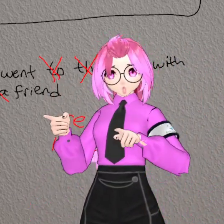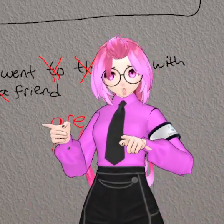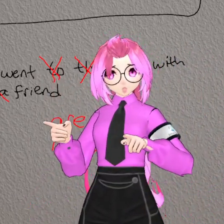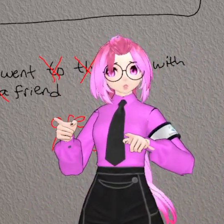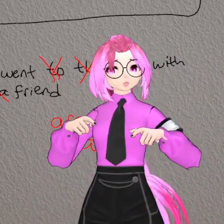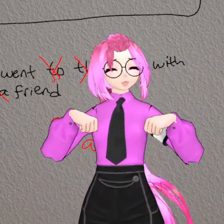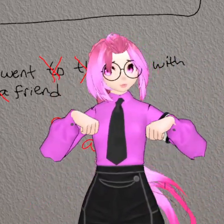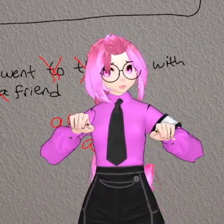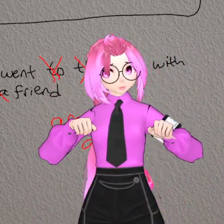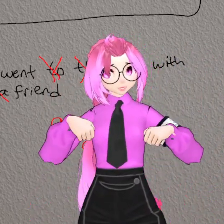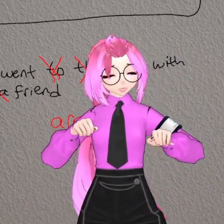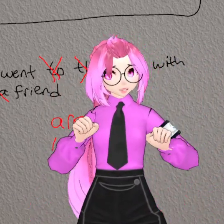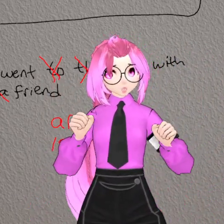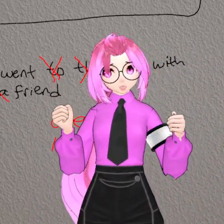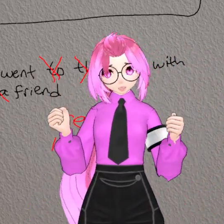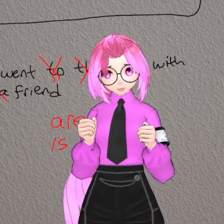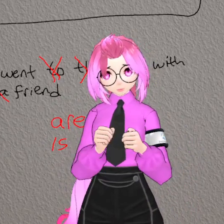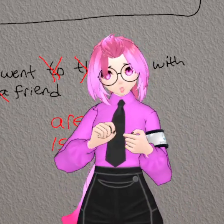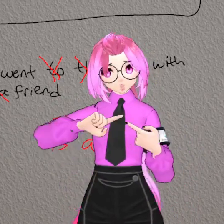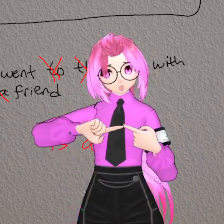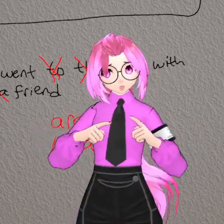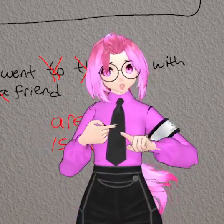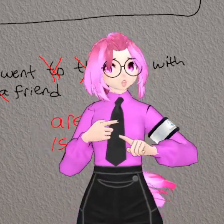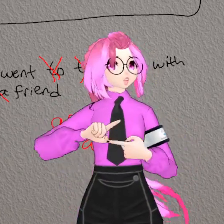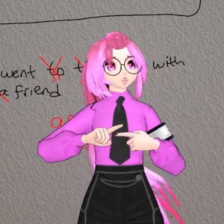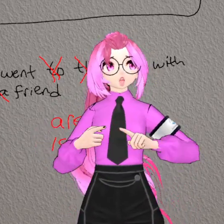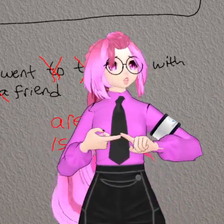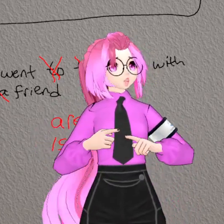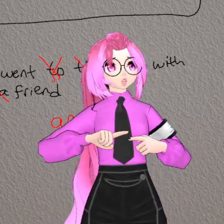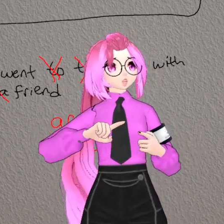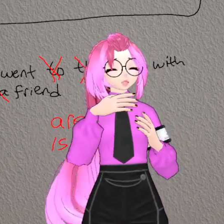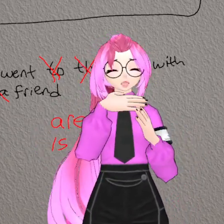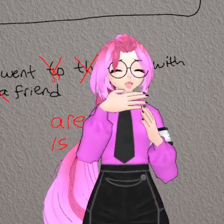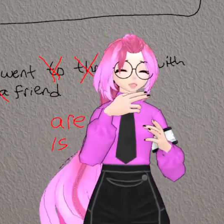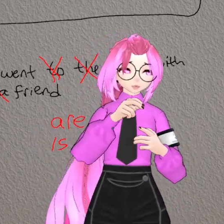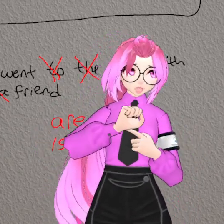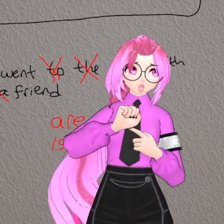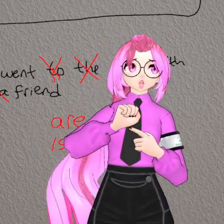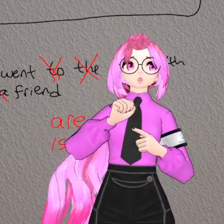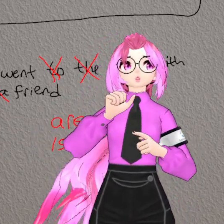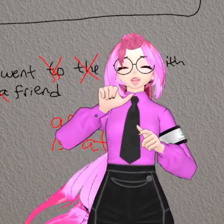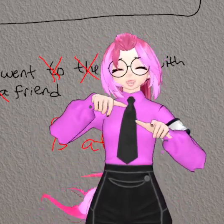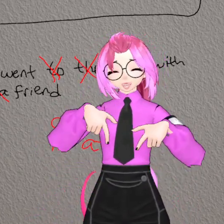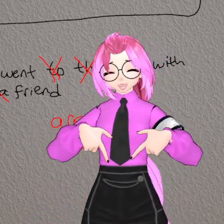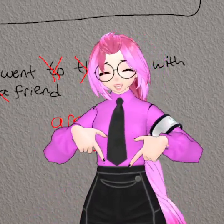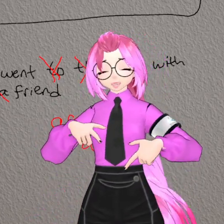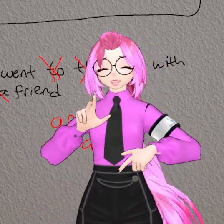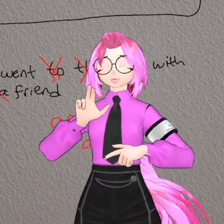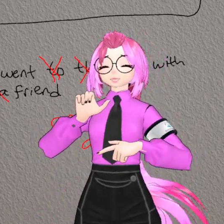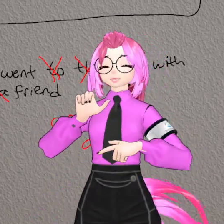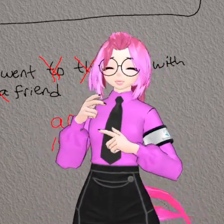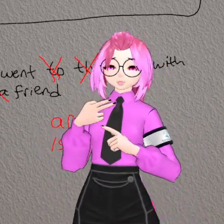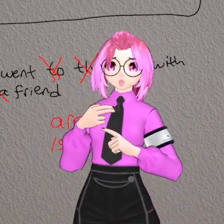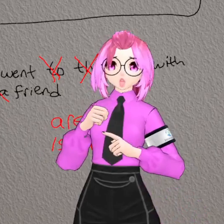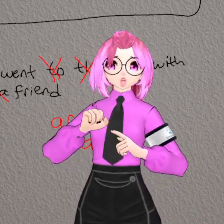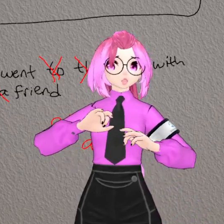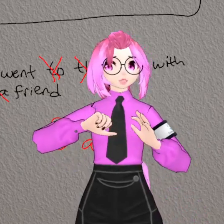go, store with friend. I'm not saying anything like the or am, are, that's